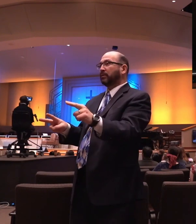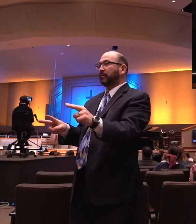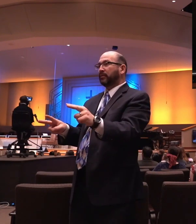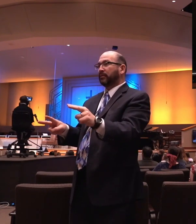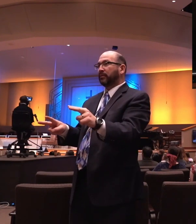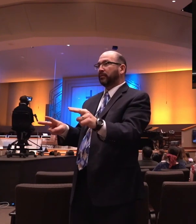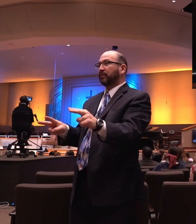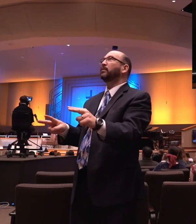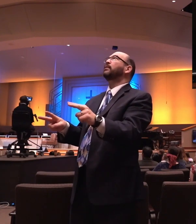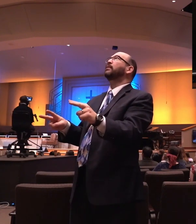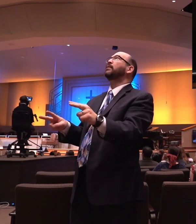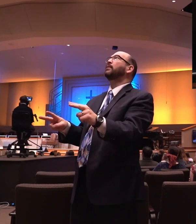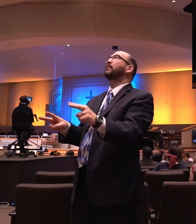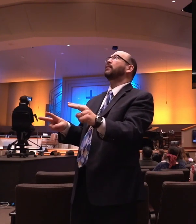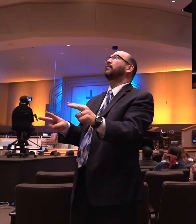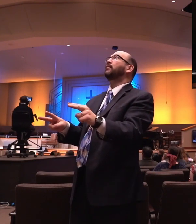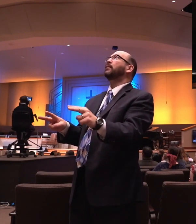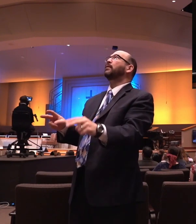Whoa.